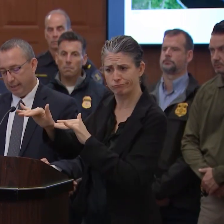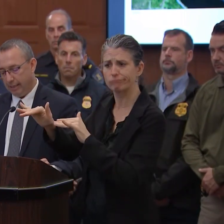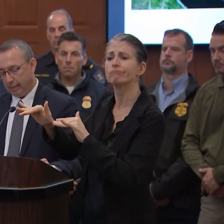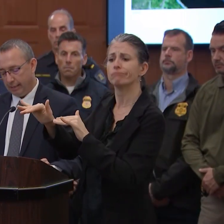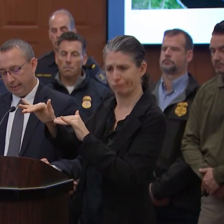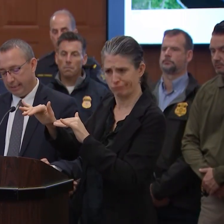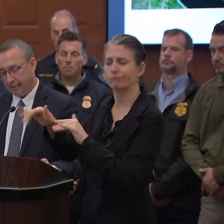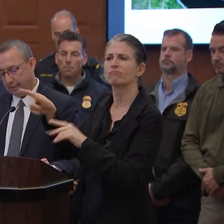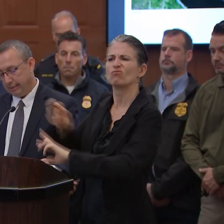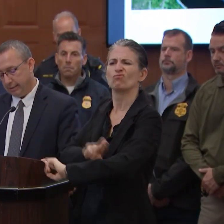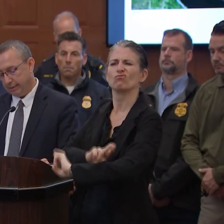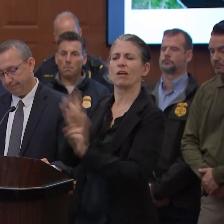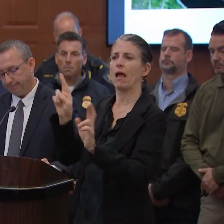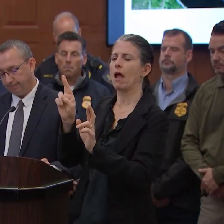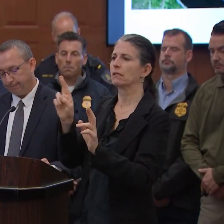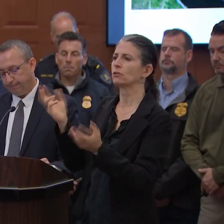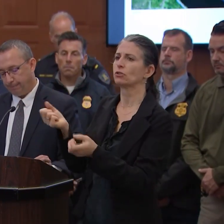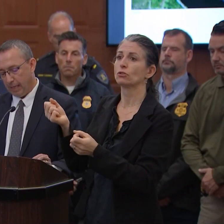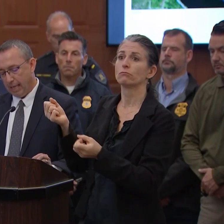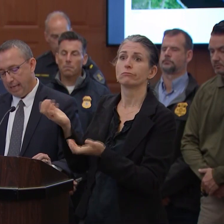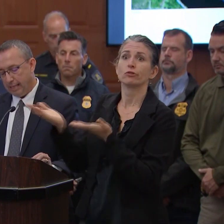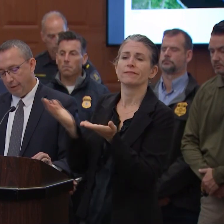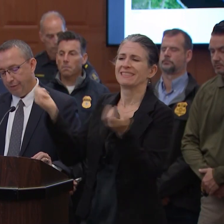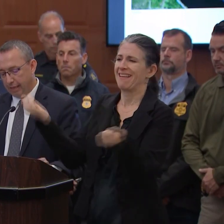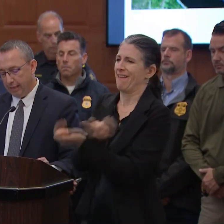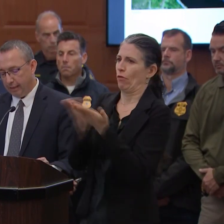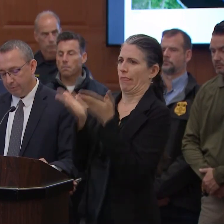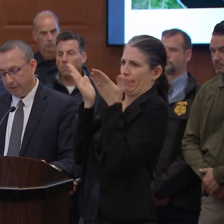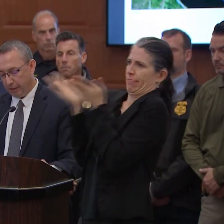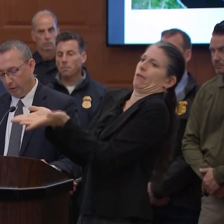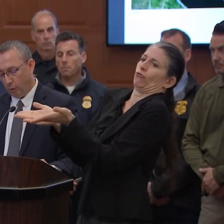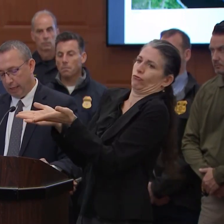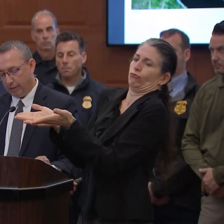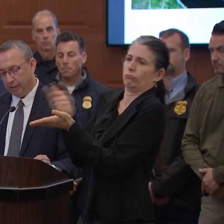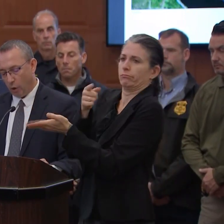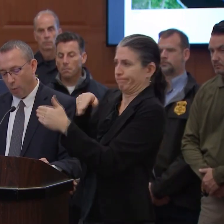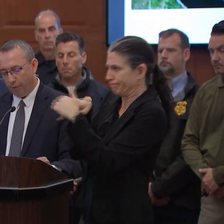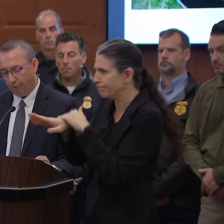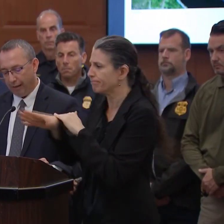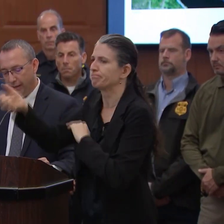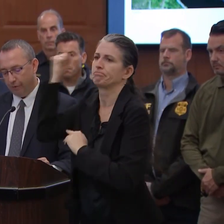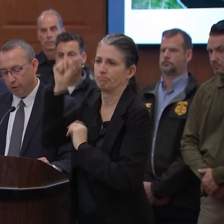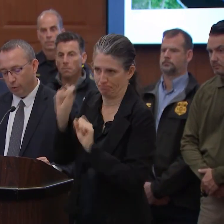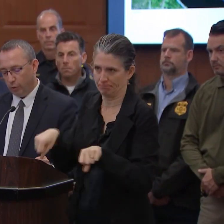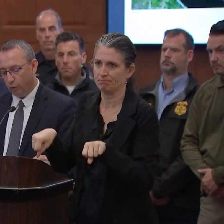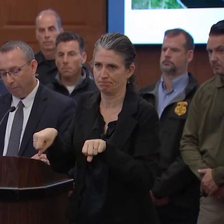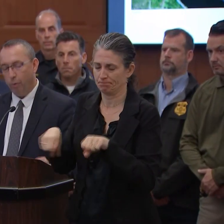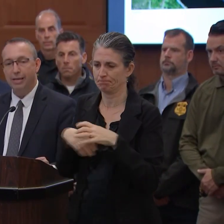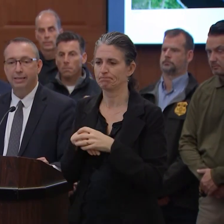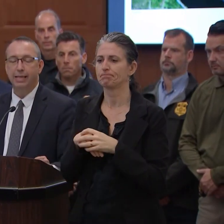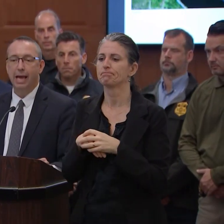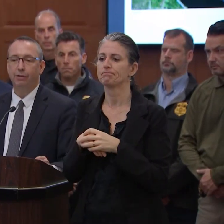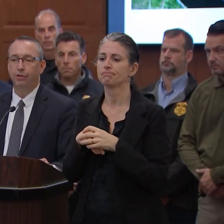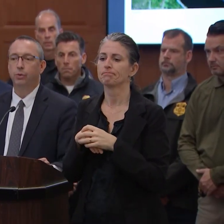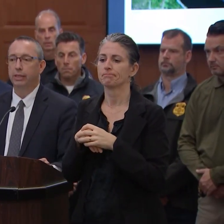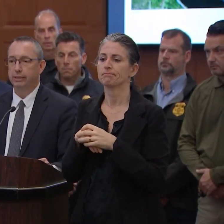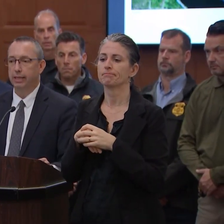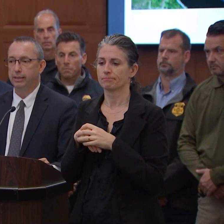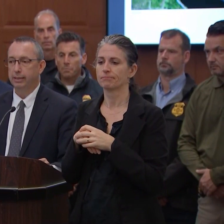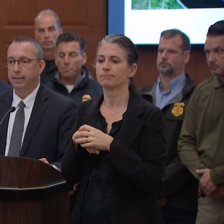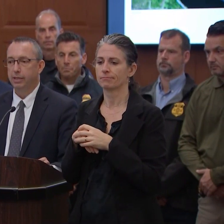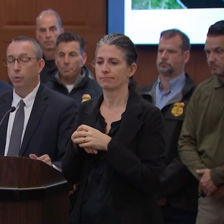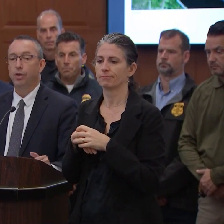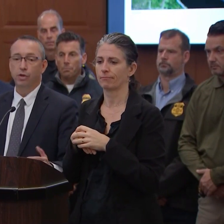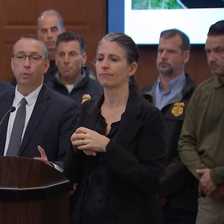agencies to seek assistance. Now, this particular location is open for individuals who were present at the shooting